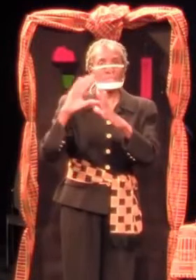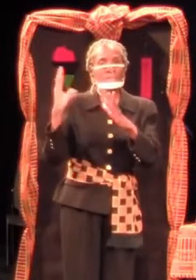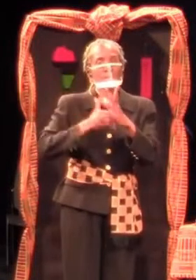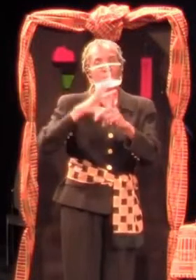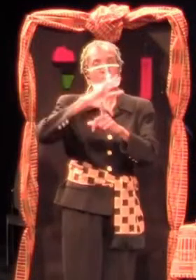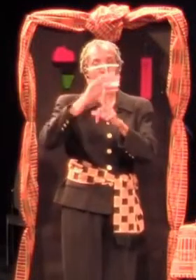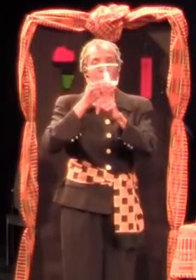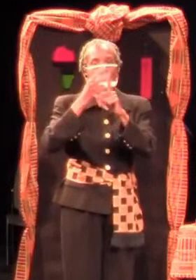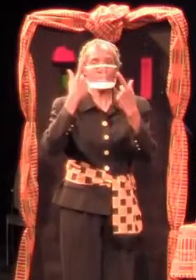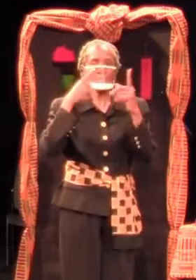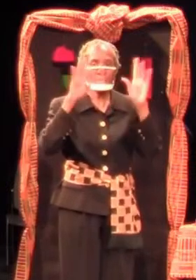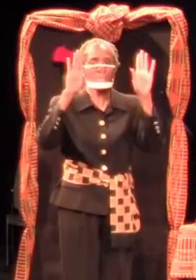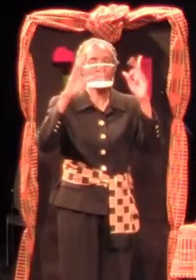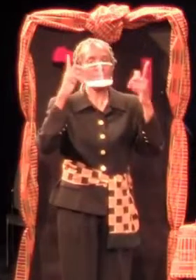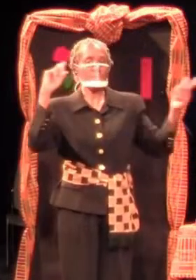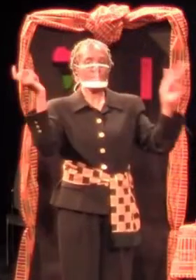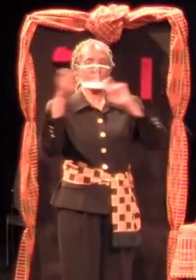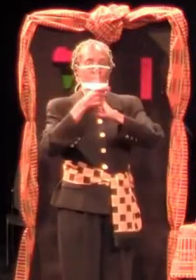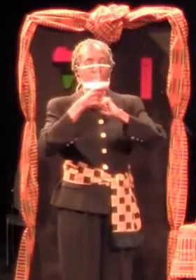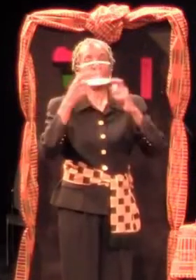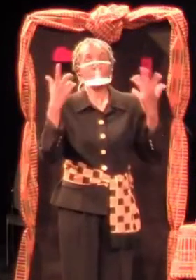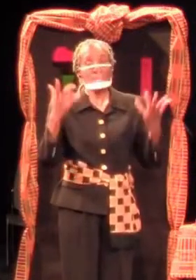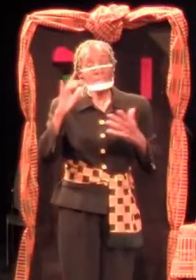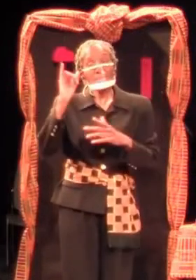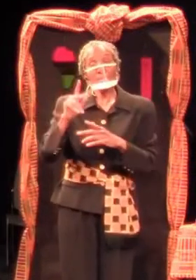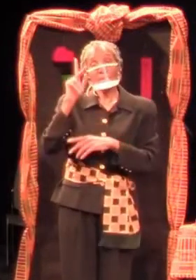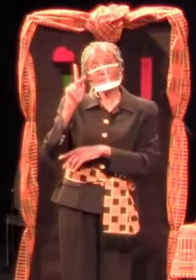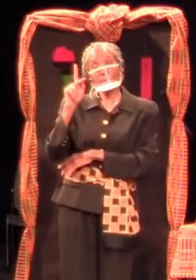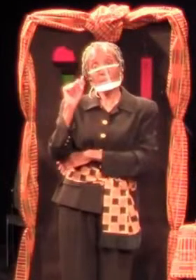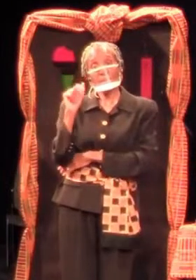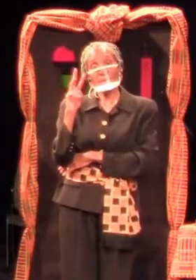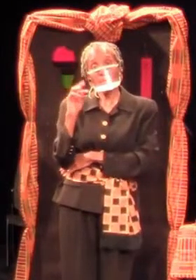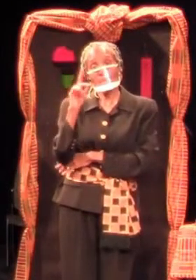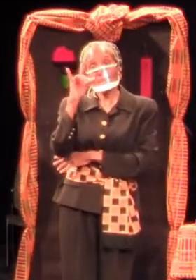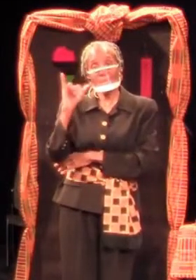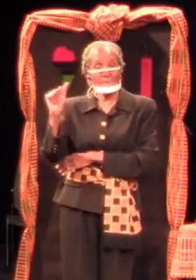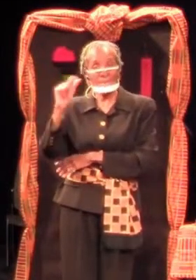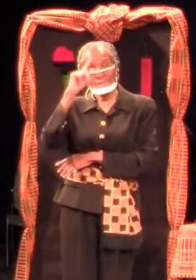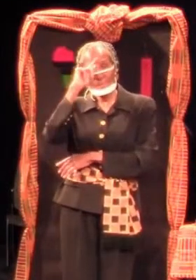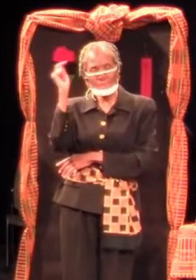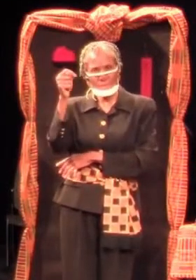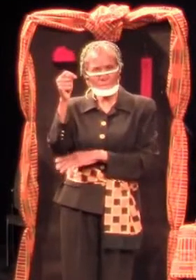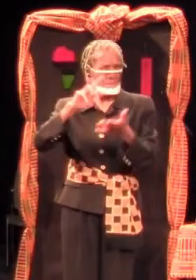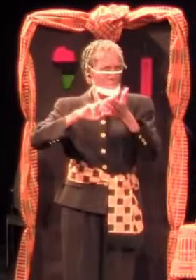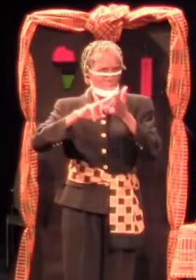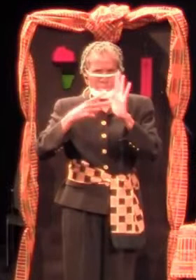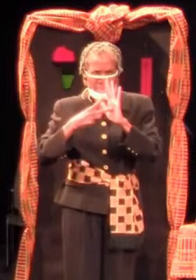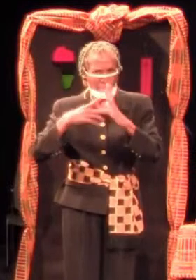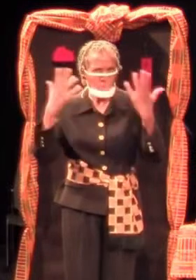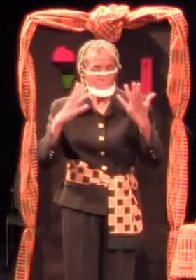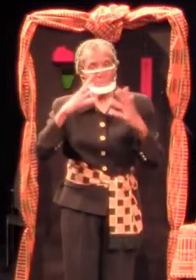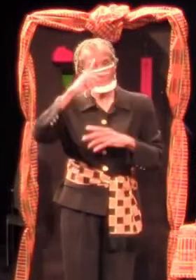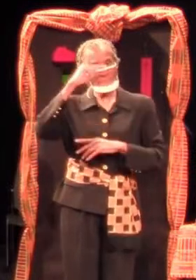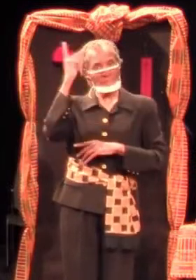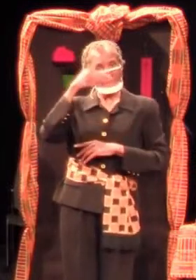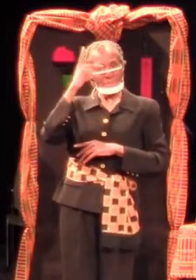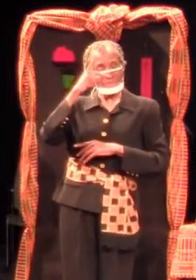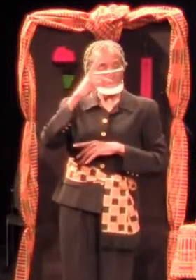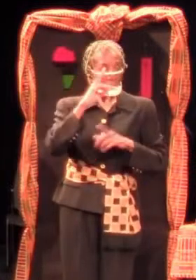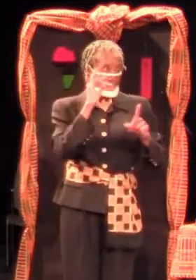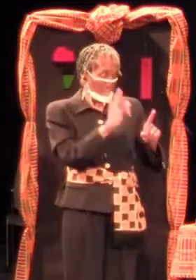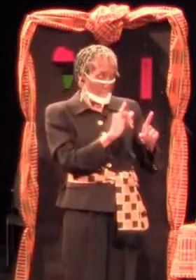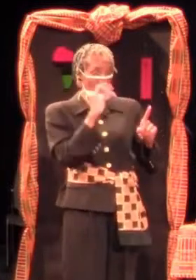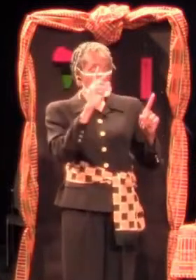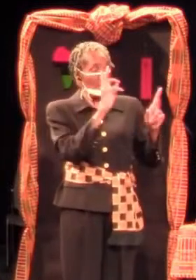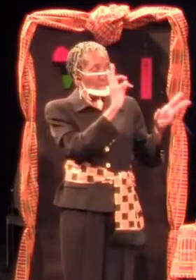The origin of Kwanzaa based on Kawaida theory. Kwanzaa is based on Kawaida theory. Kawaida is the philosophy out of